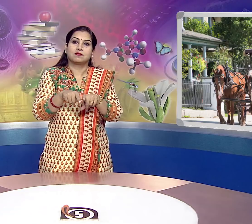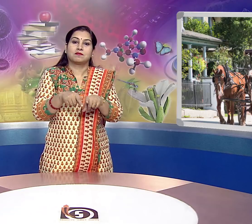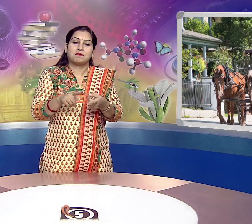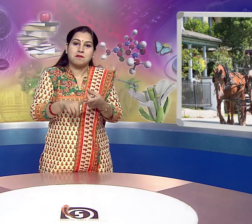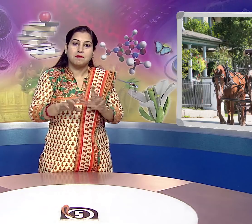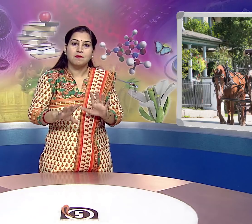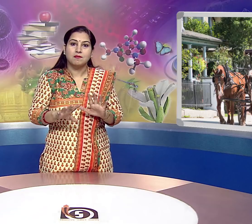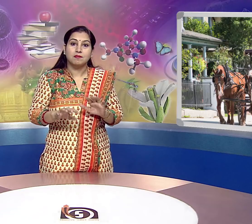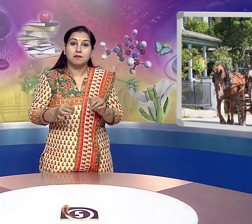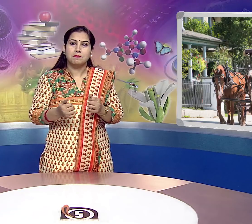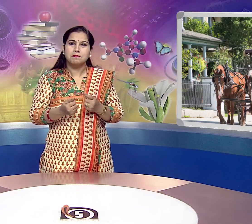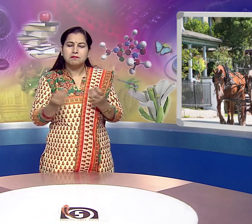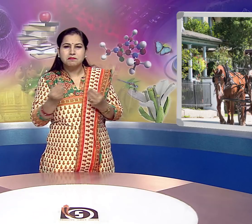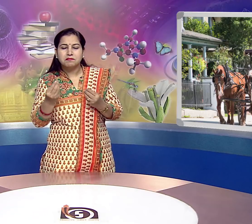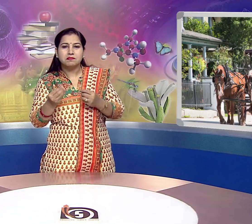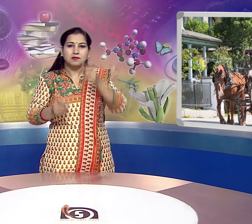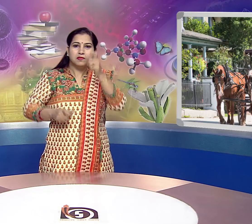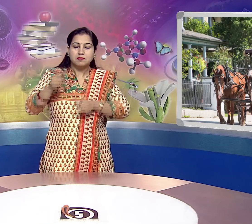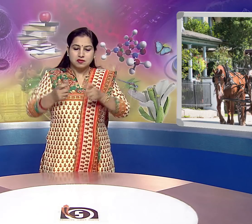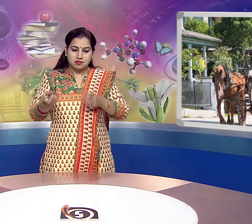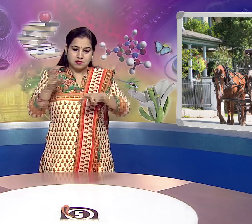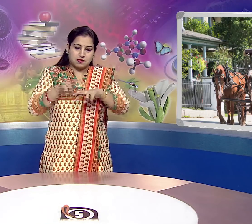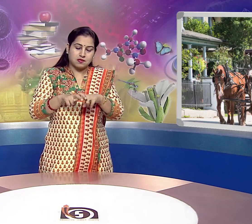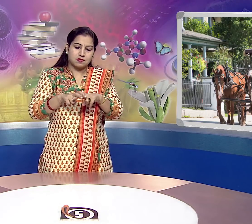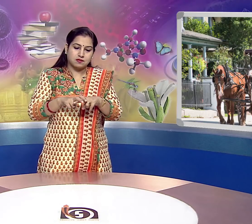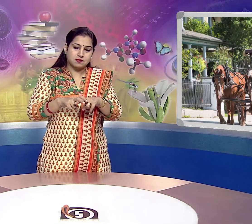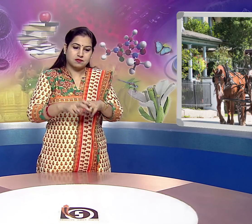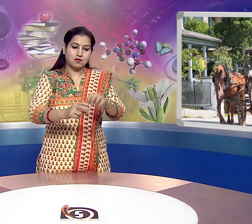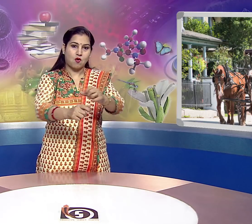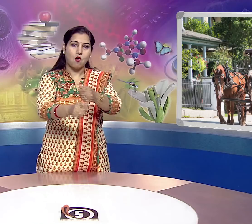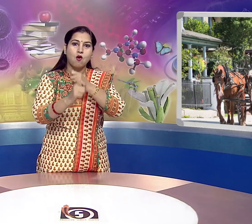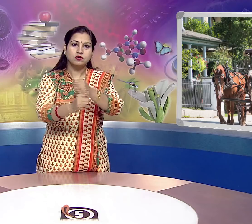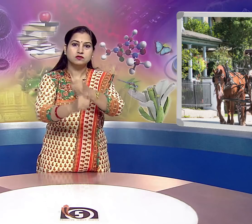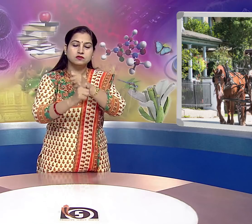in which some passengers were travelling.